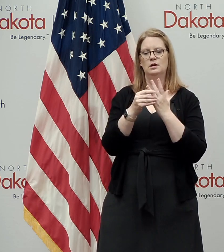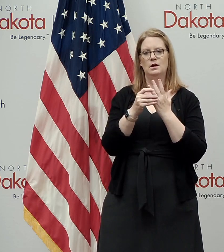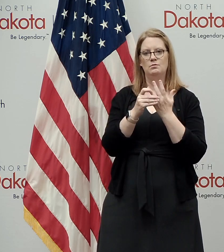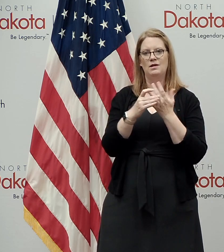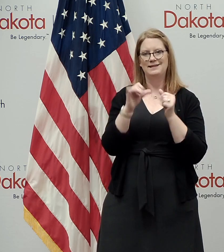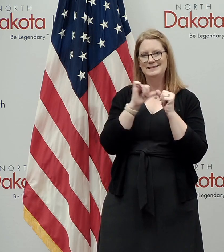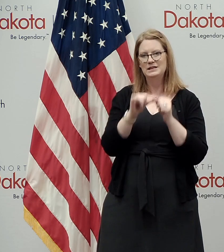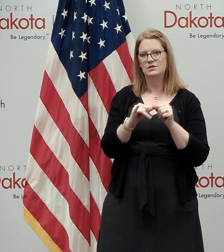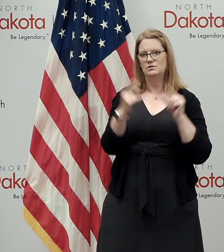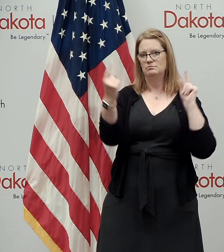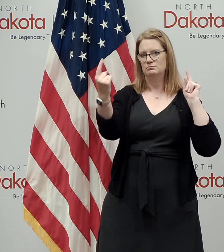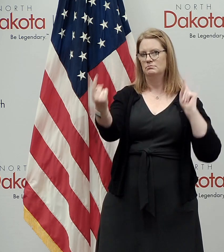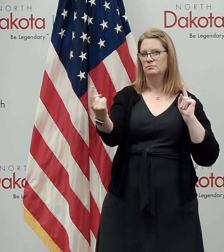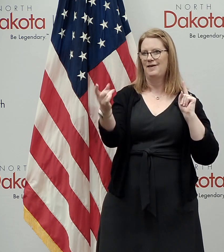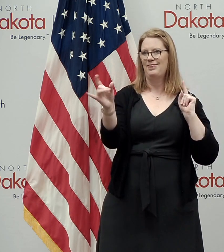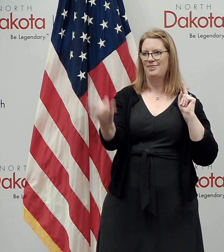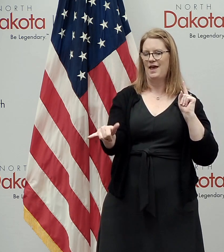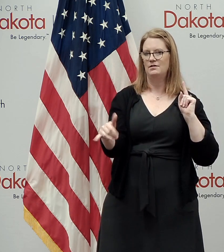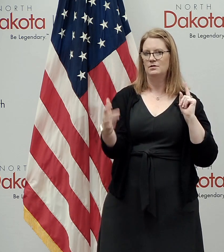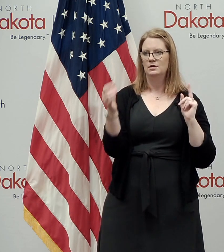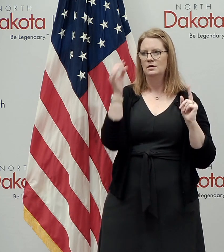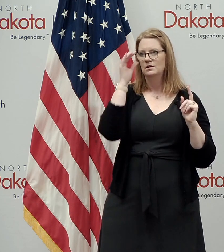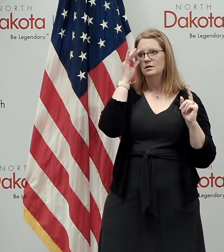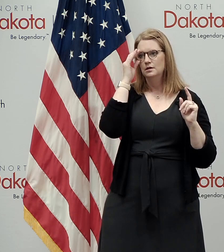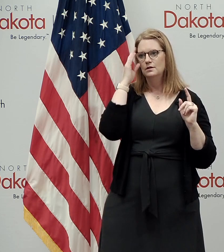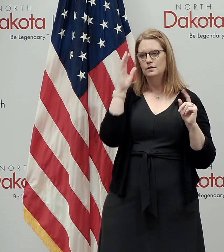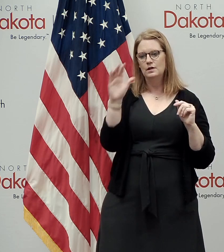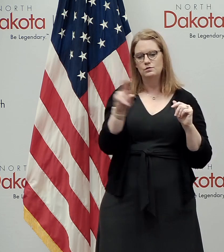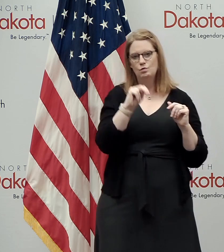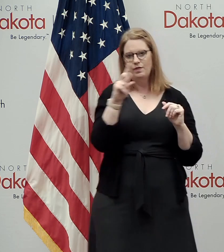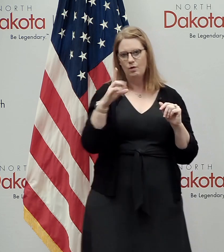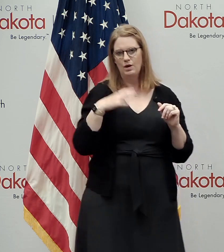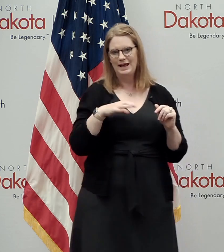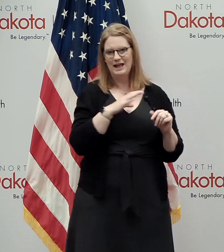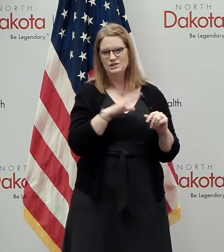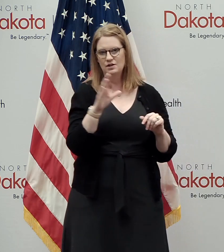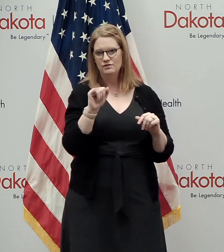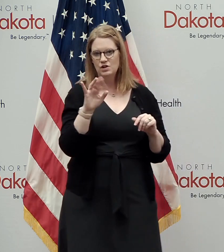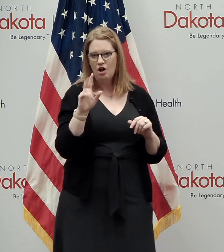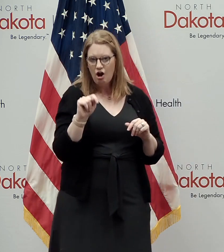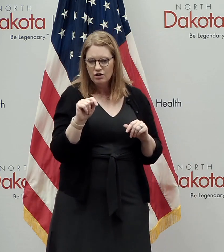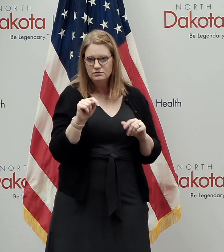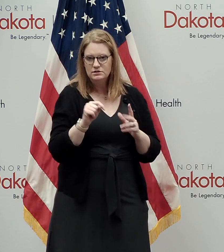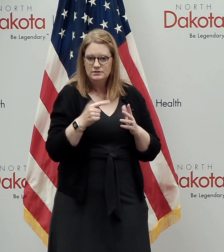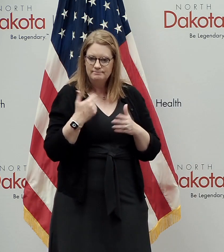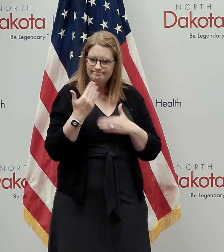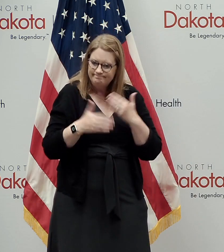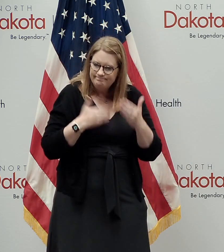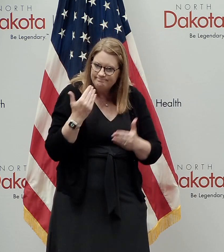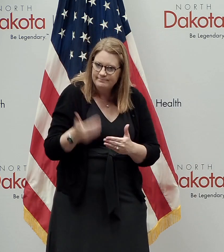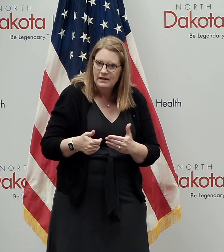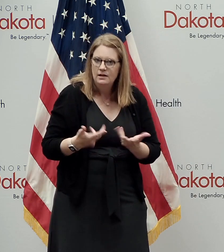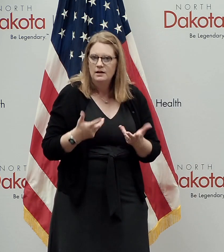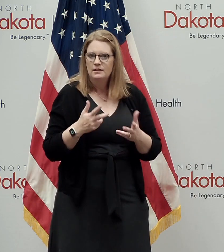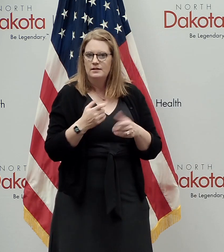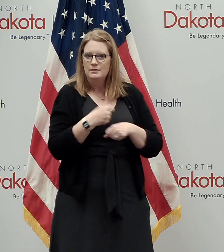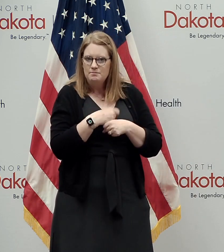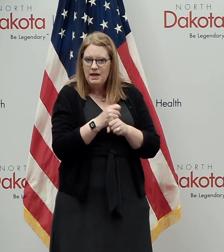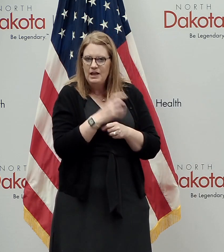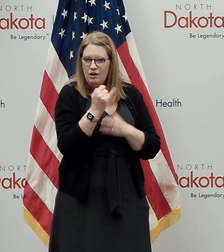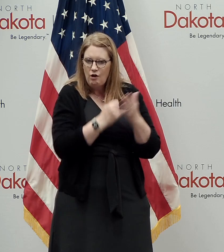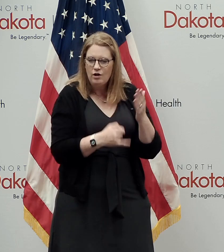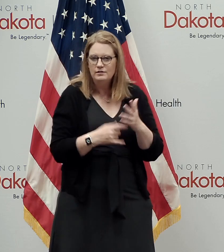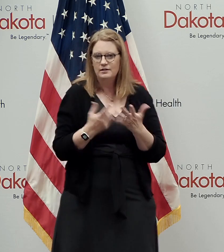distancing. Their efforts for the North Dakota Council of Arts have kept artists going, employed, creating art. They've kept